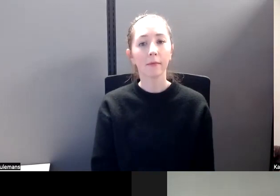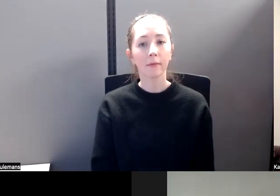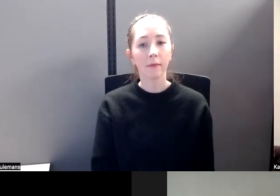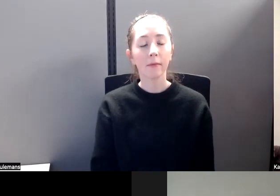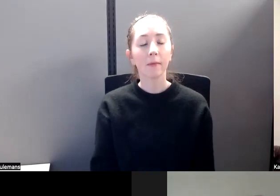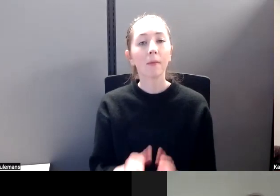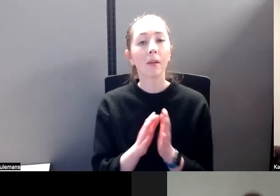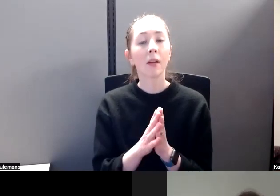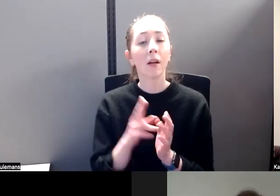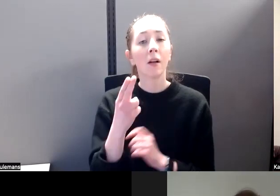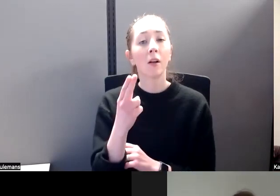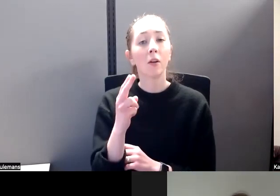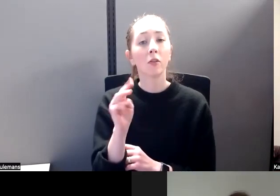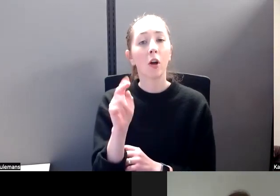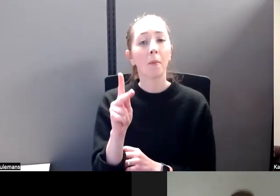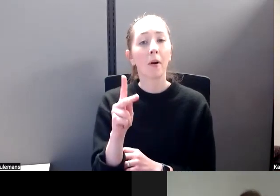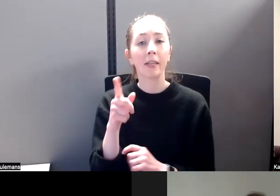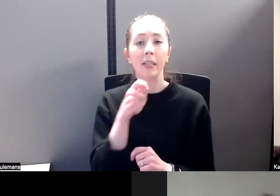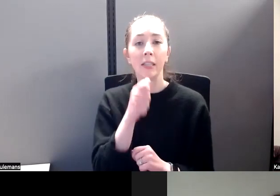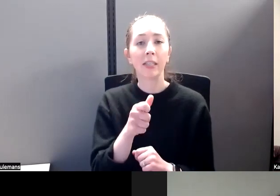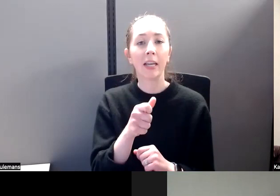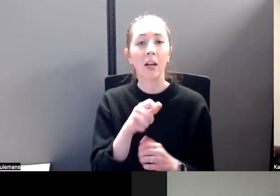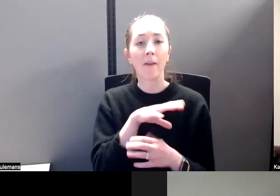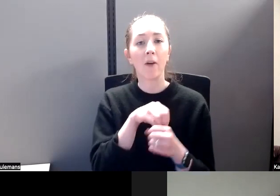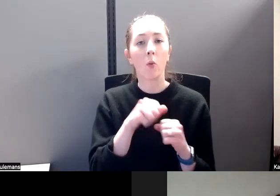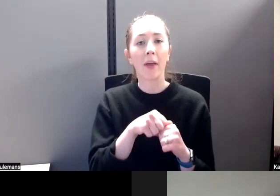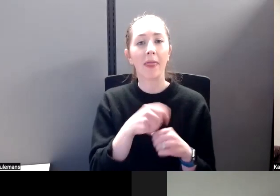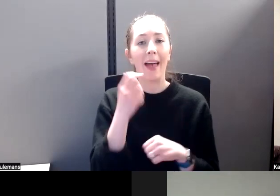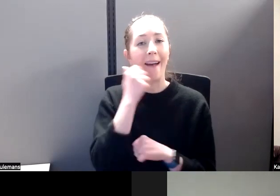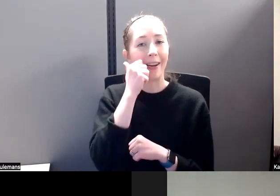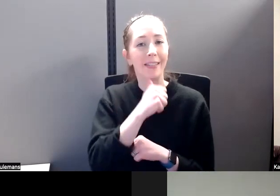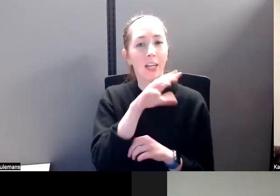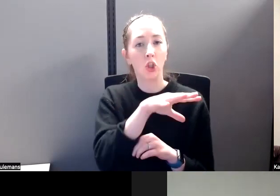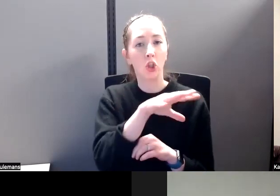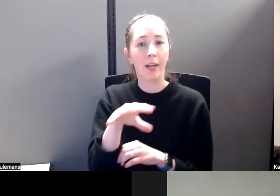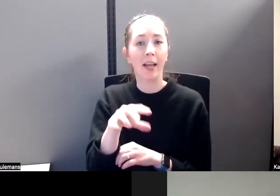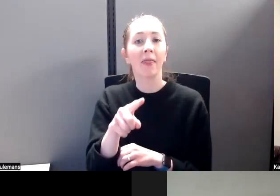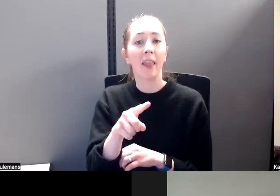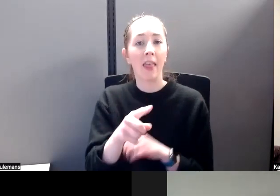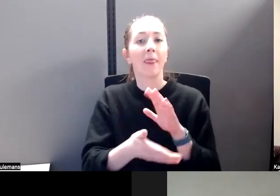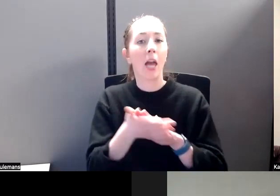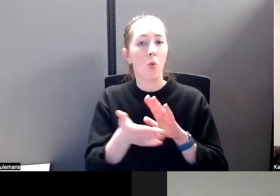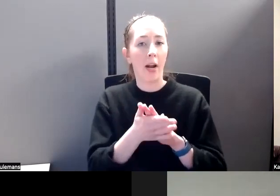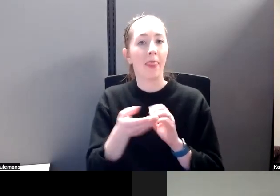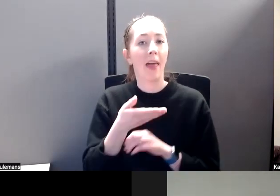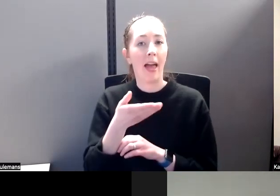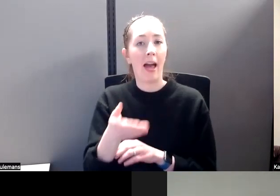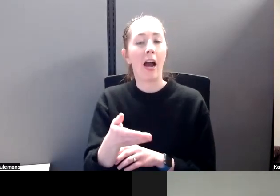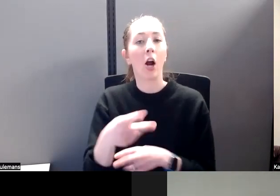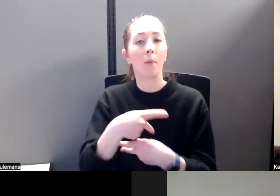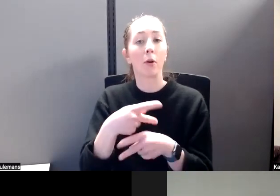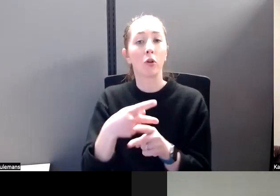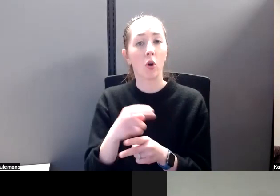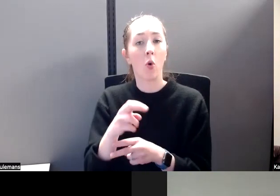So Hallmark doesn't have anything to do with like the day-to-day shooting. That, you know, they greenlight the movie. It's their film. They hire a producer